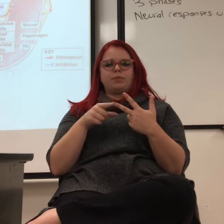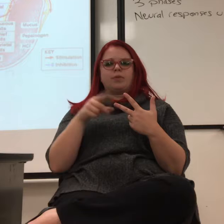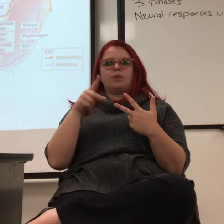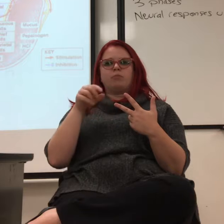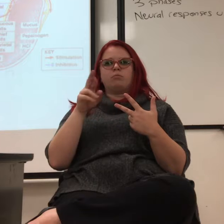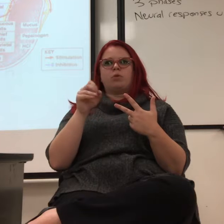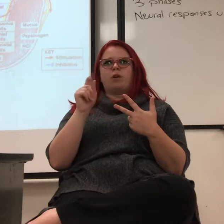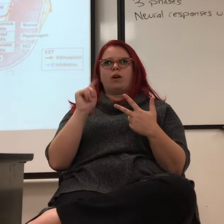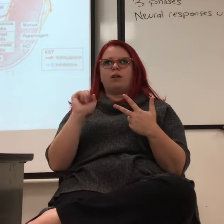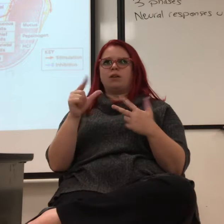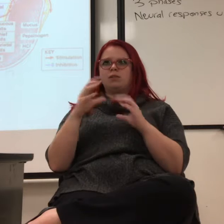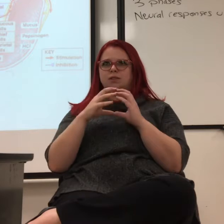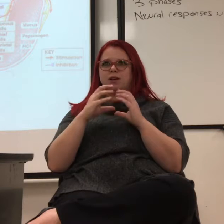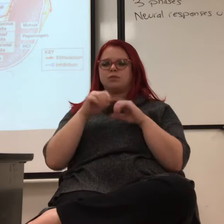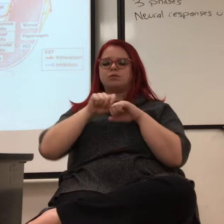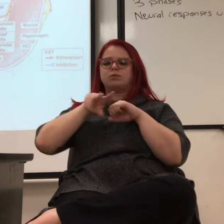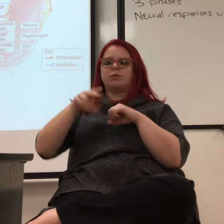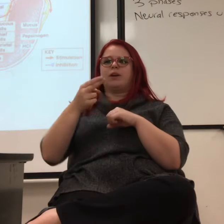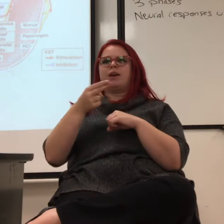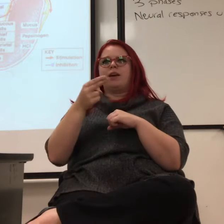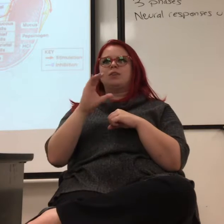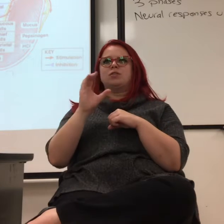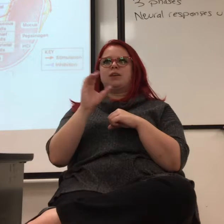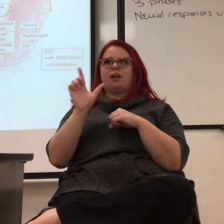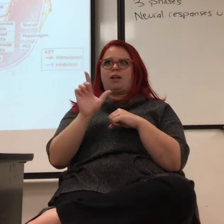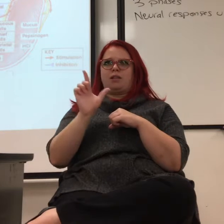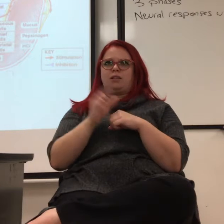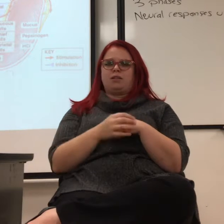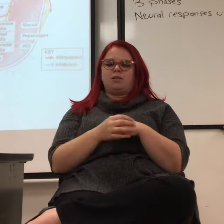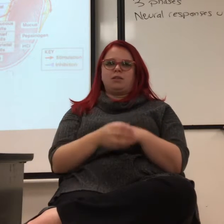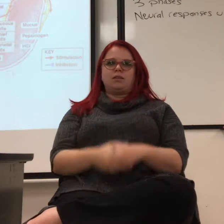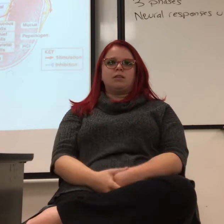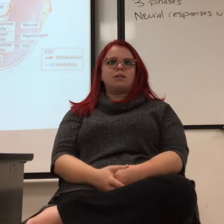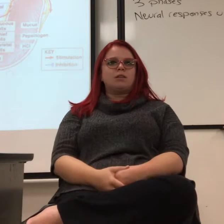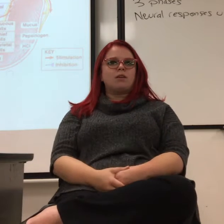parietal cells secrete HCl.